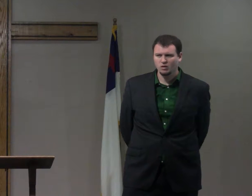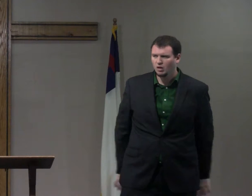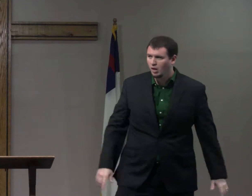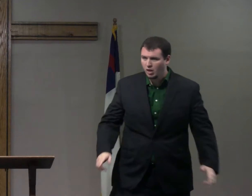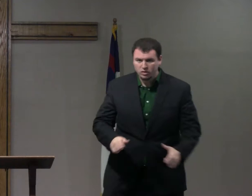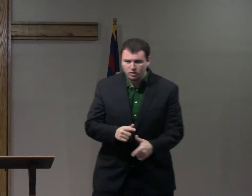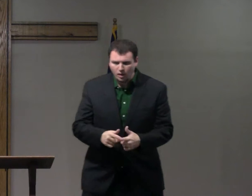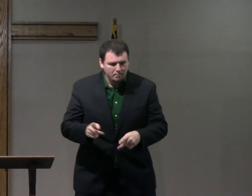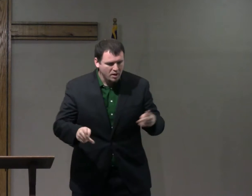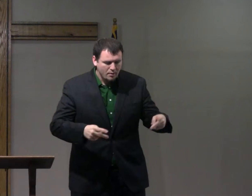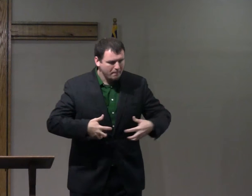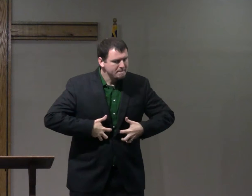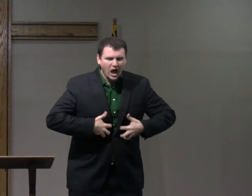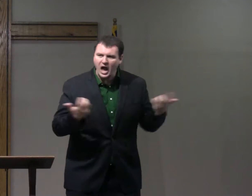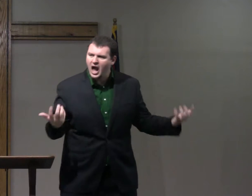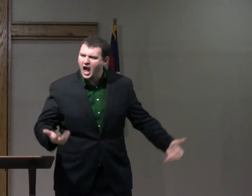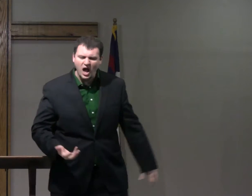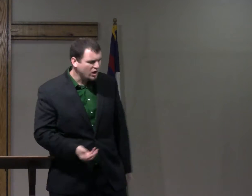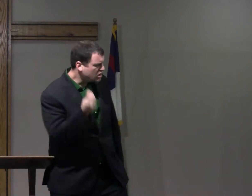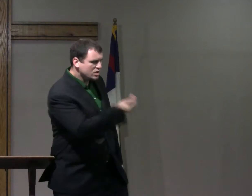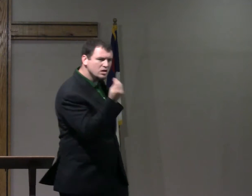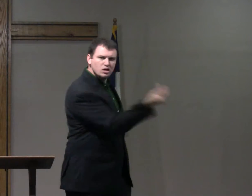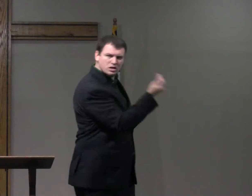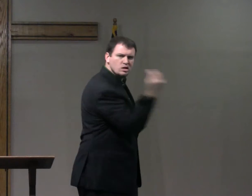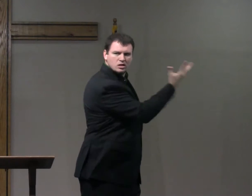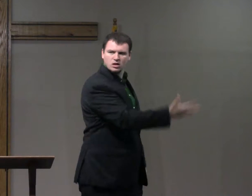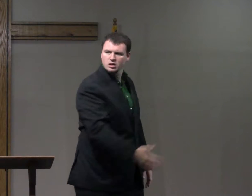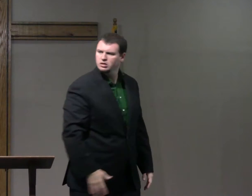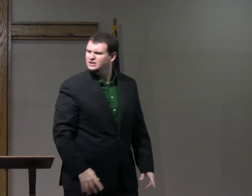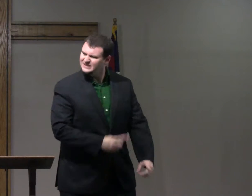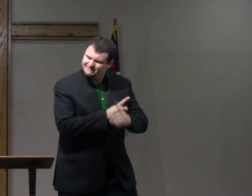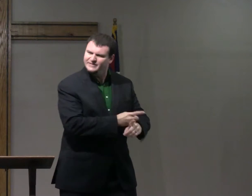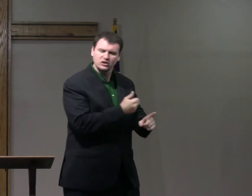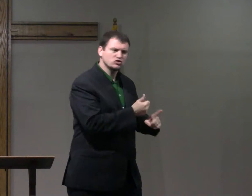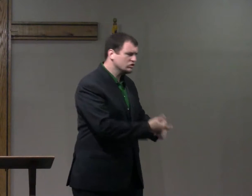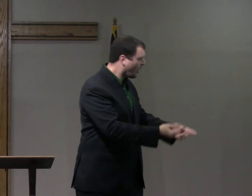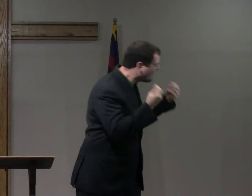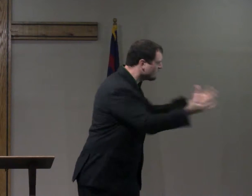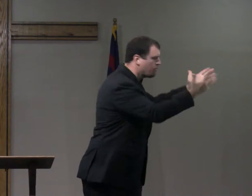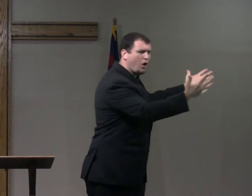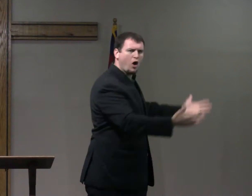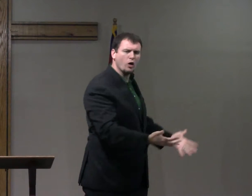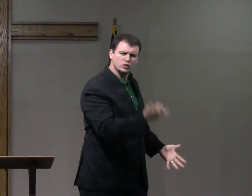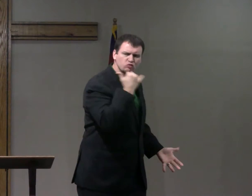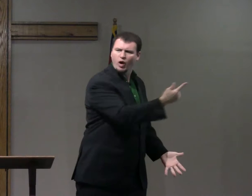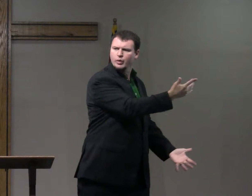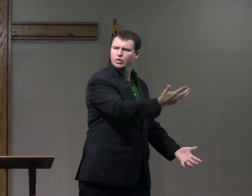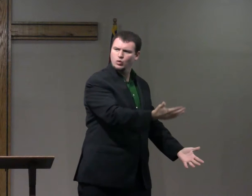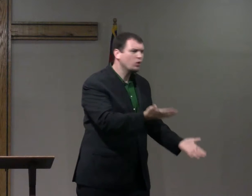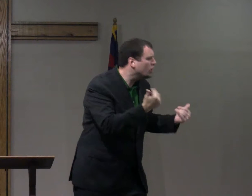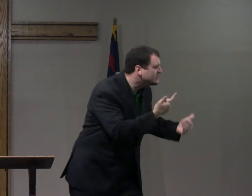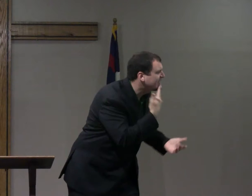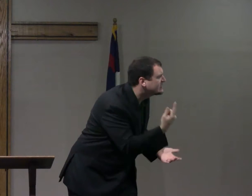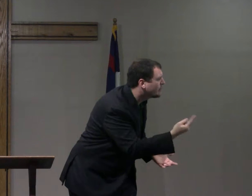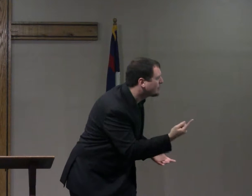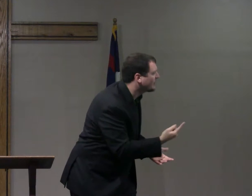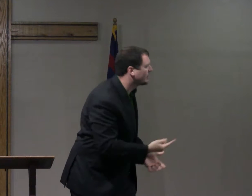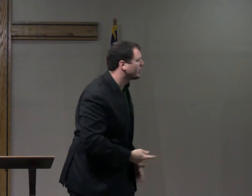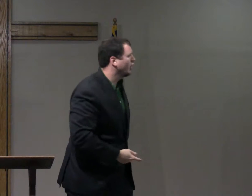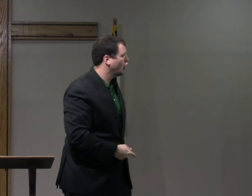He was quiet. Then the people got more angry and says, come on, defend yourself. What's wrong